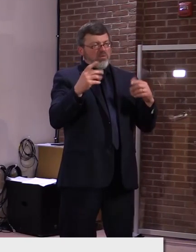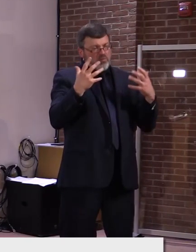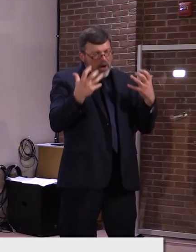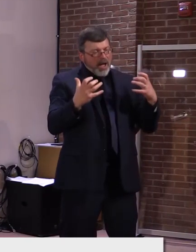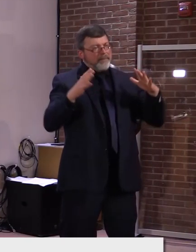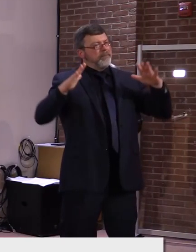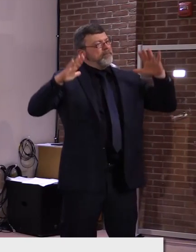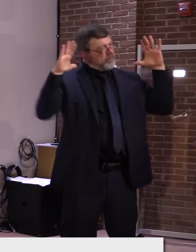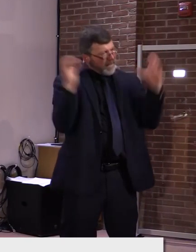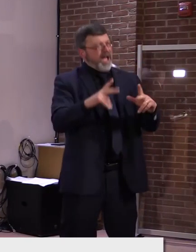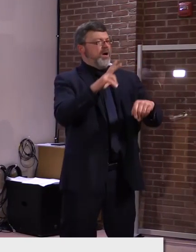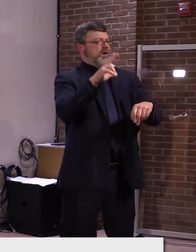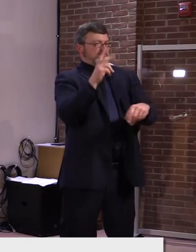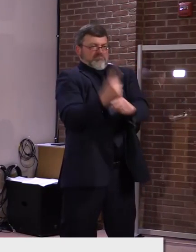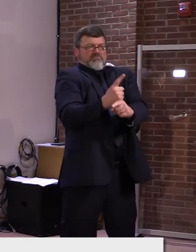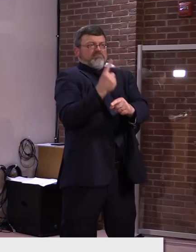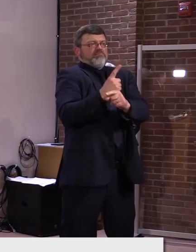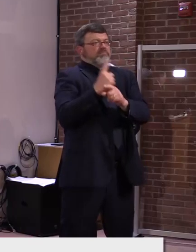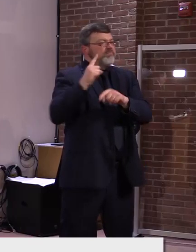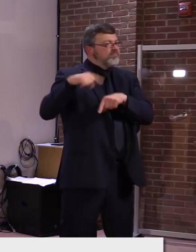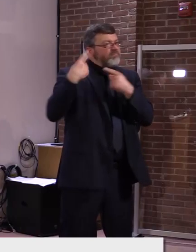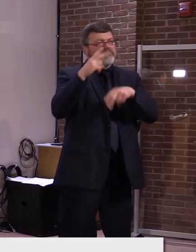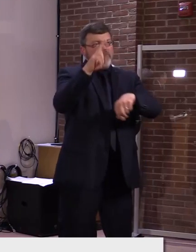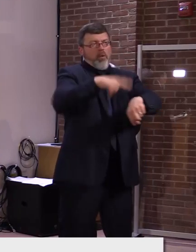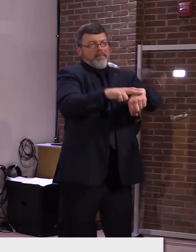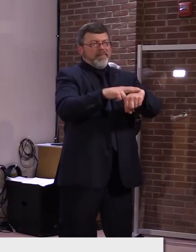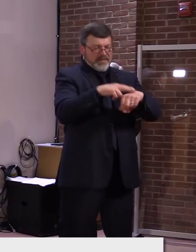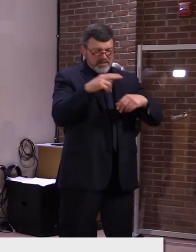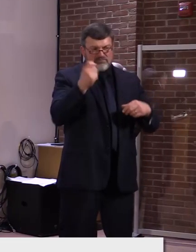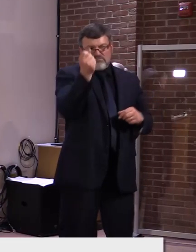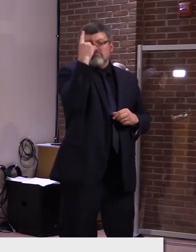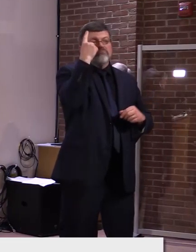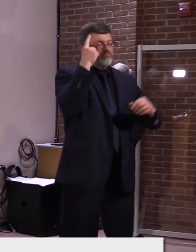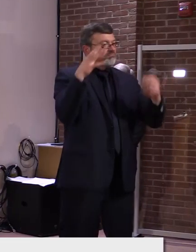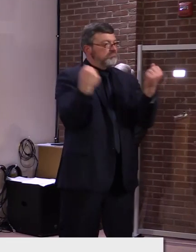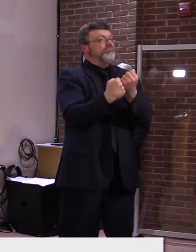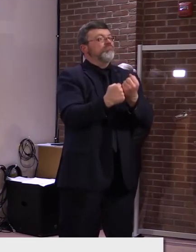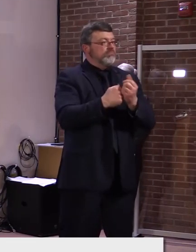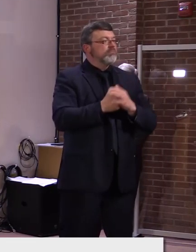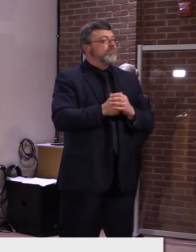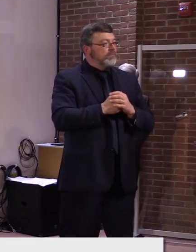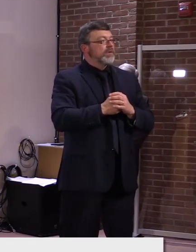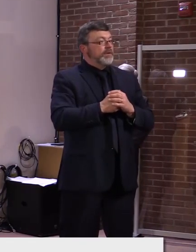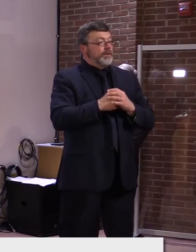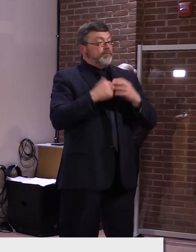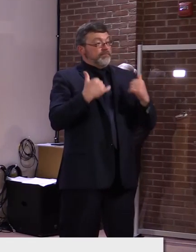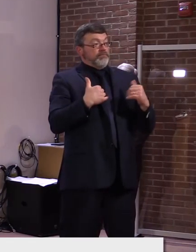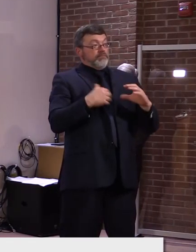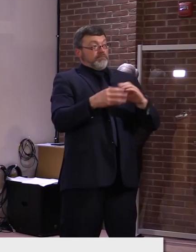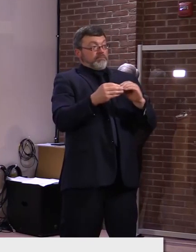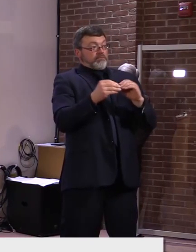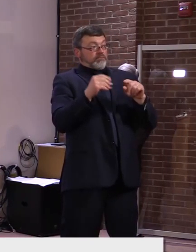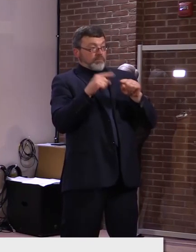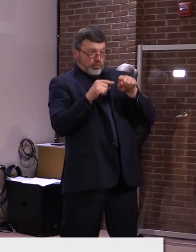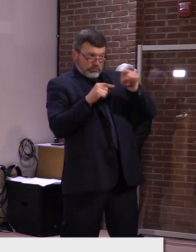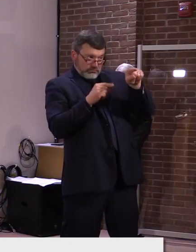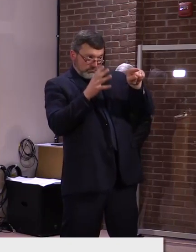to ensure all our students can be successful. I want to speak directly to parents and guardians of students in this eligible age